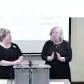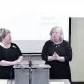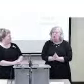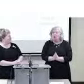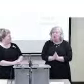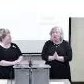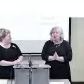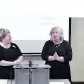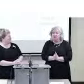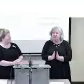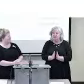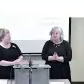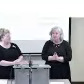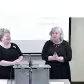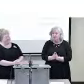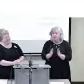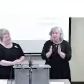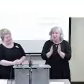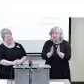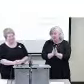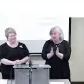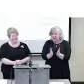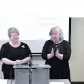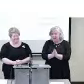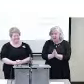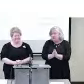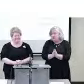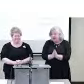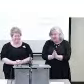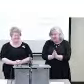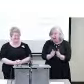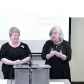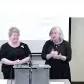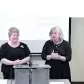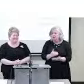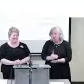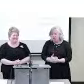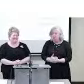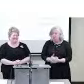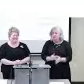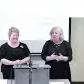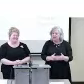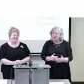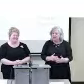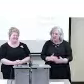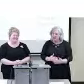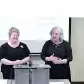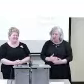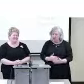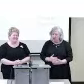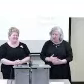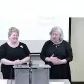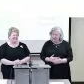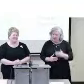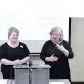or the projects that are due immediately or due that day i put those first and then other things